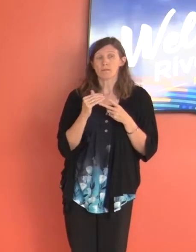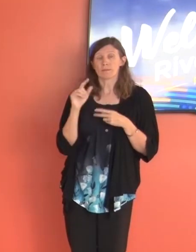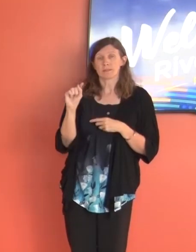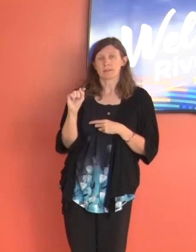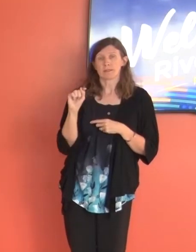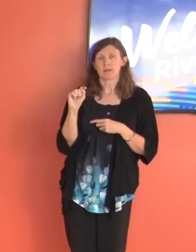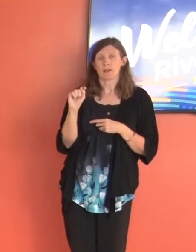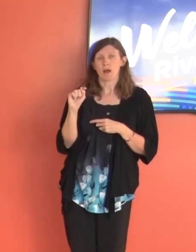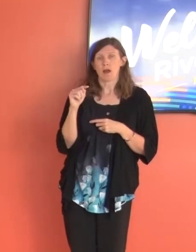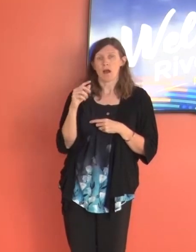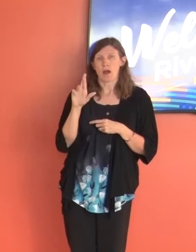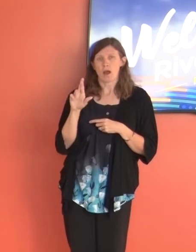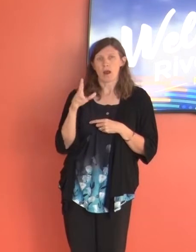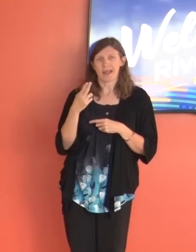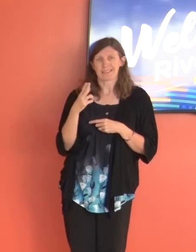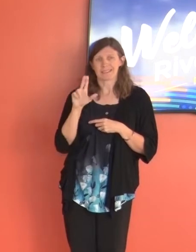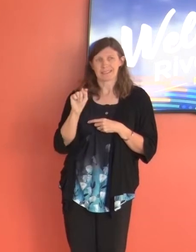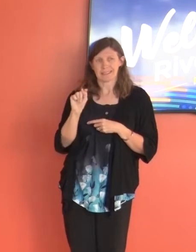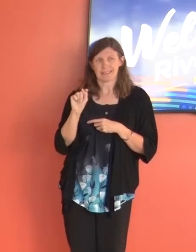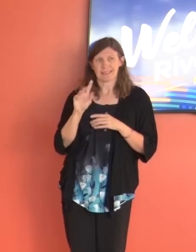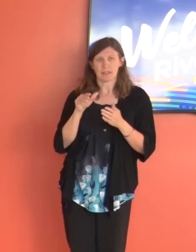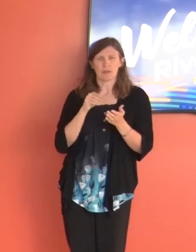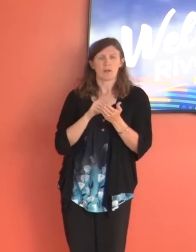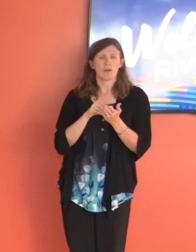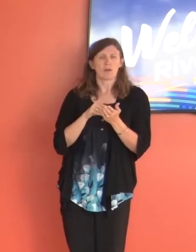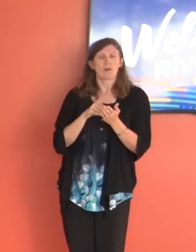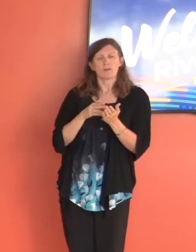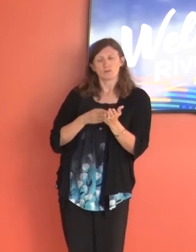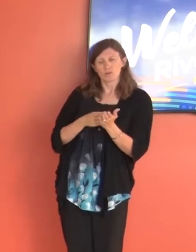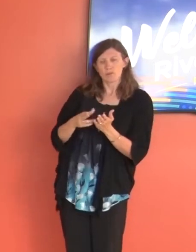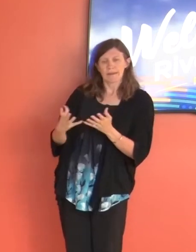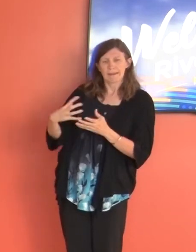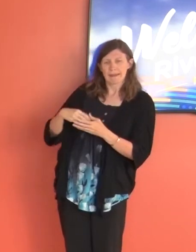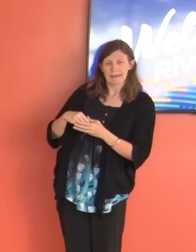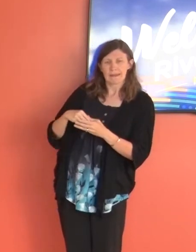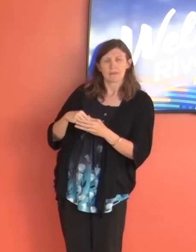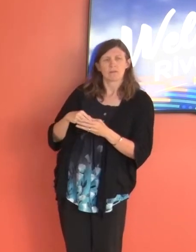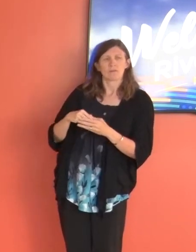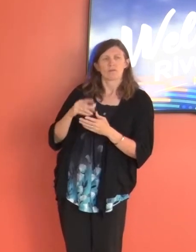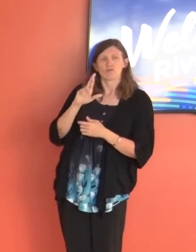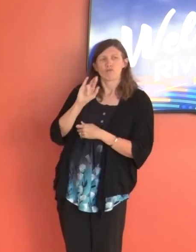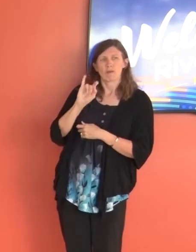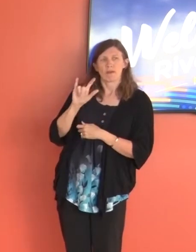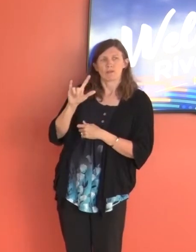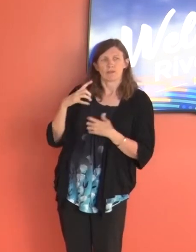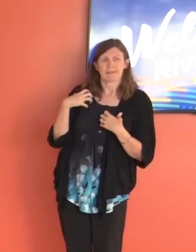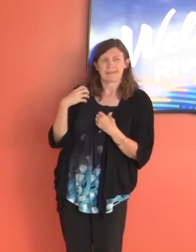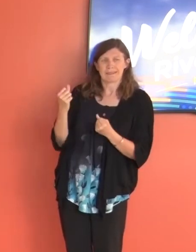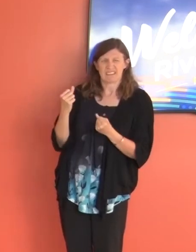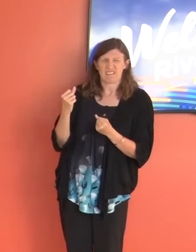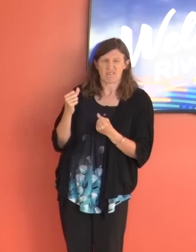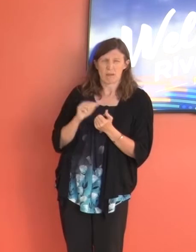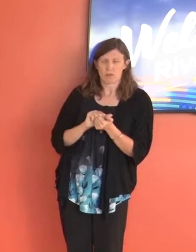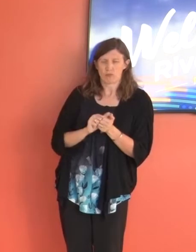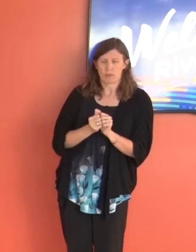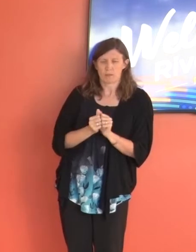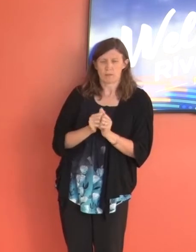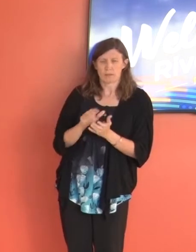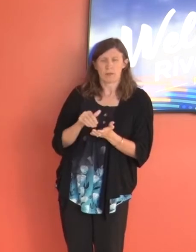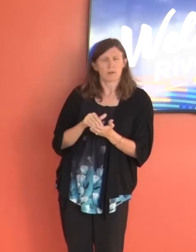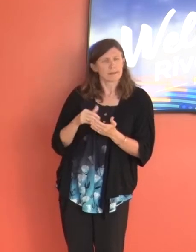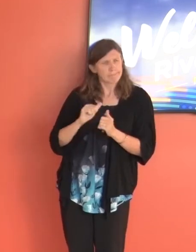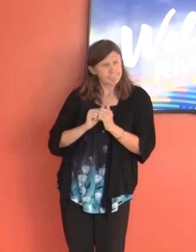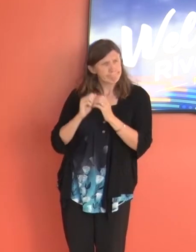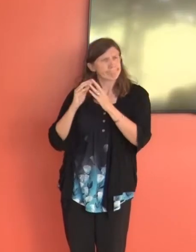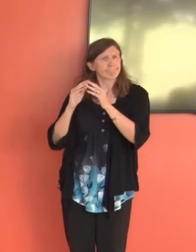TRHT center. So if you're familiar with the Truth, Racial Healing, and Transformation Center. We want to continue to have programming there so we